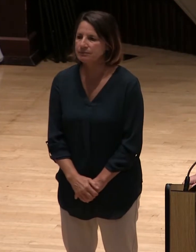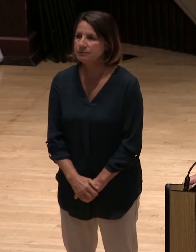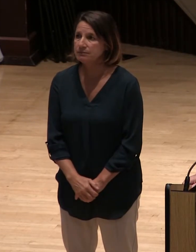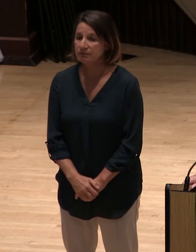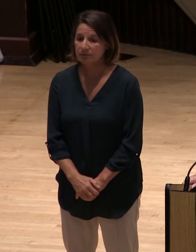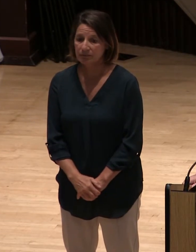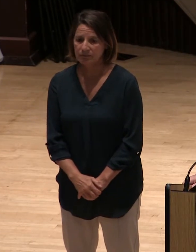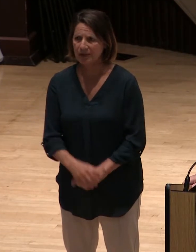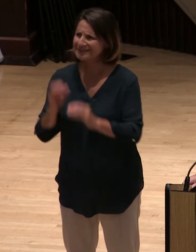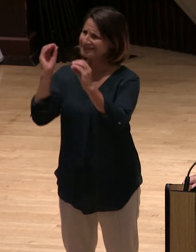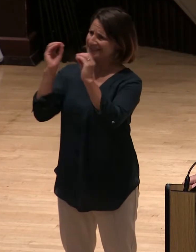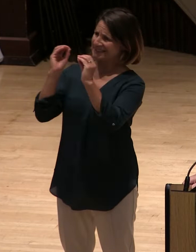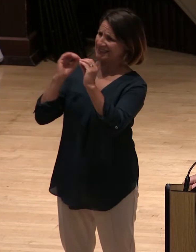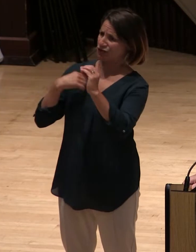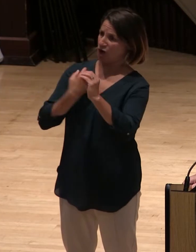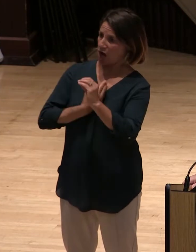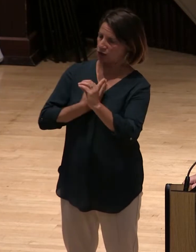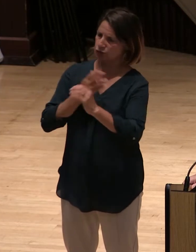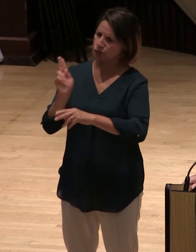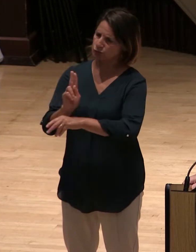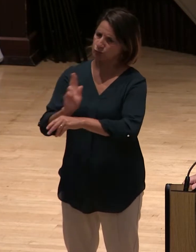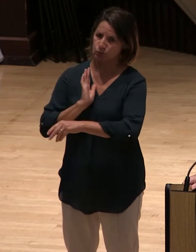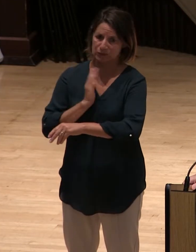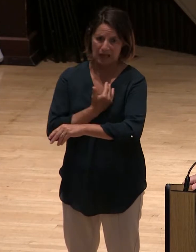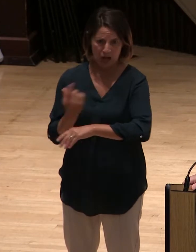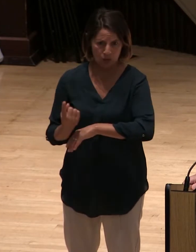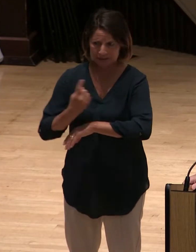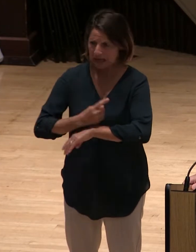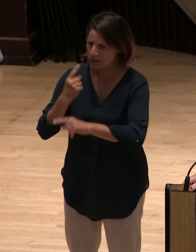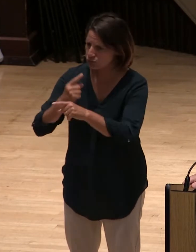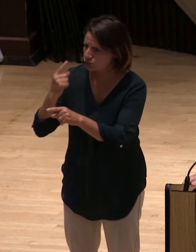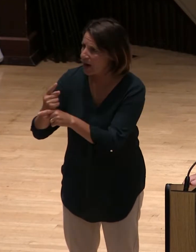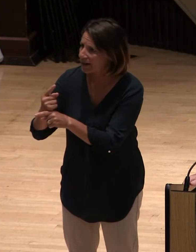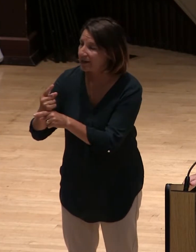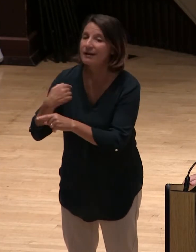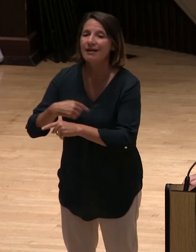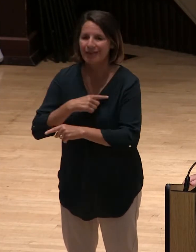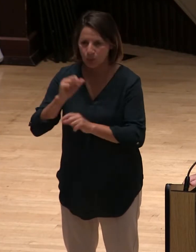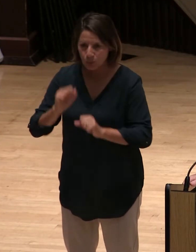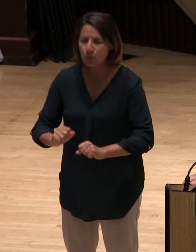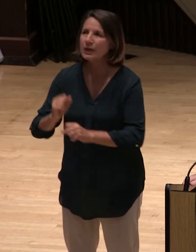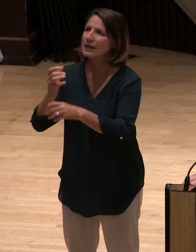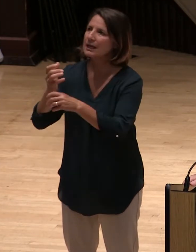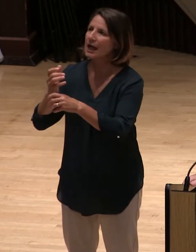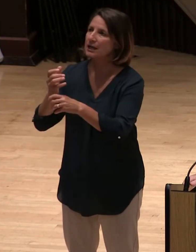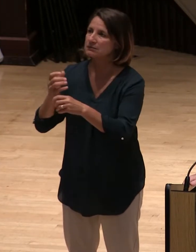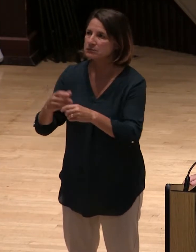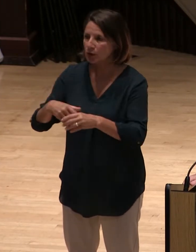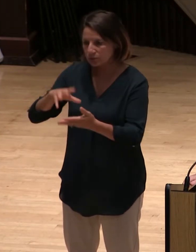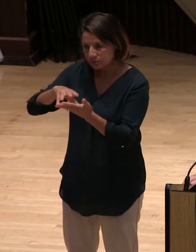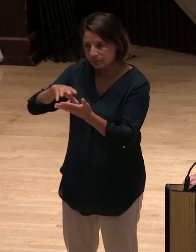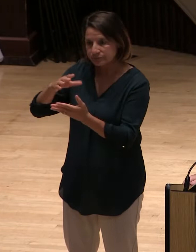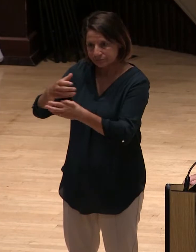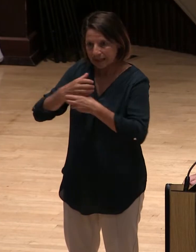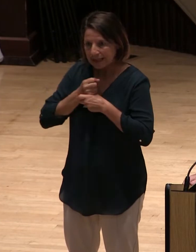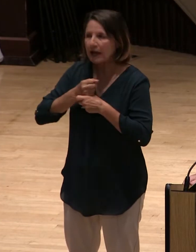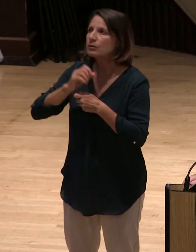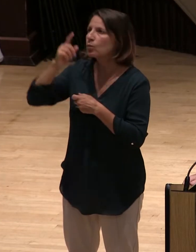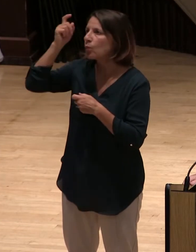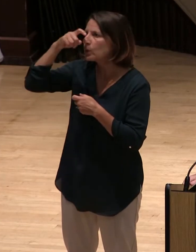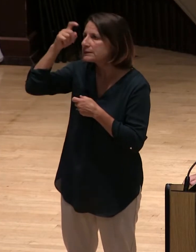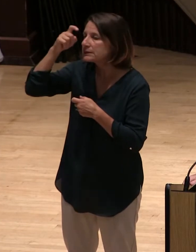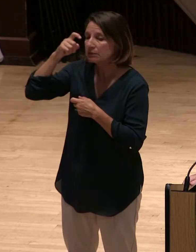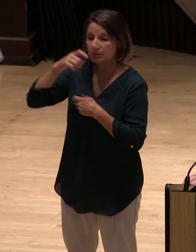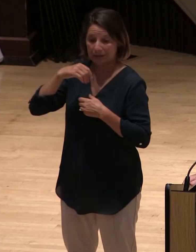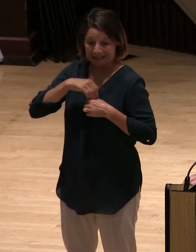Teach us to number our days aright, that we may gain wisdom of heart. Return, O